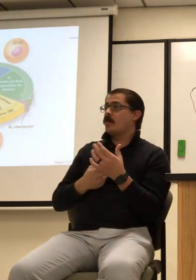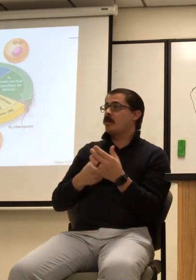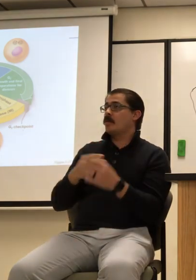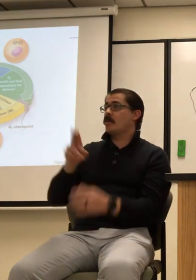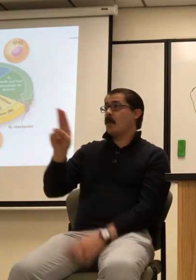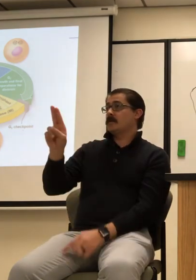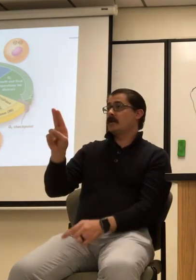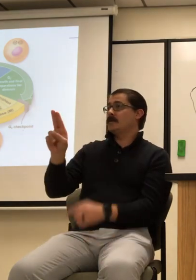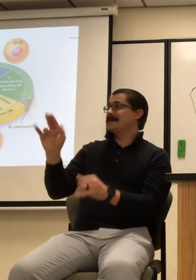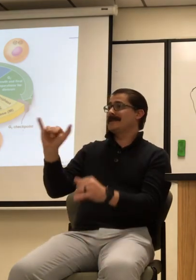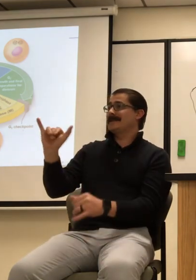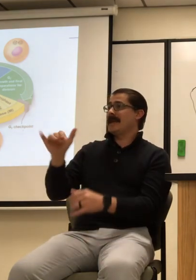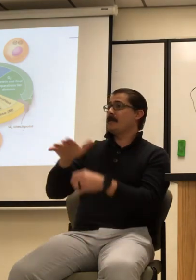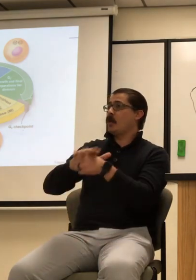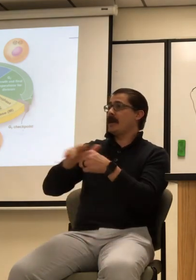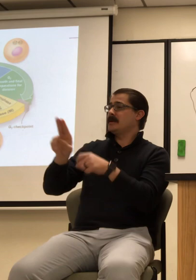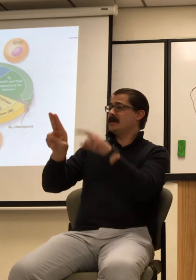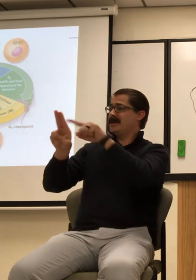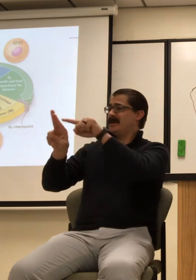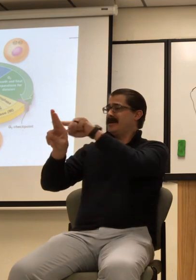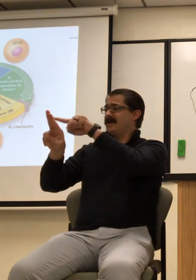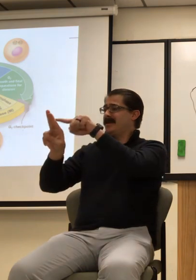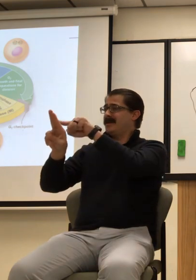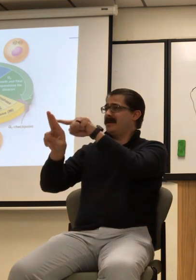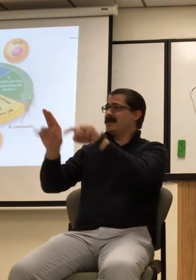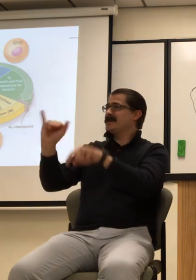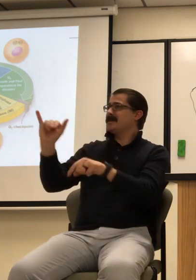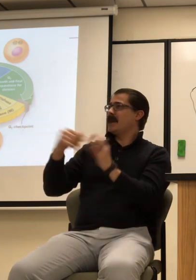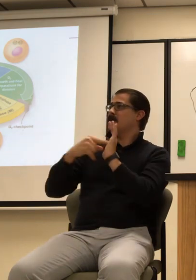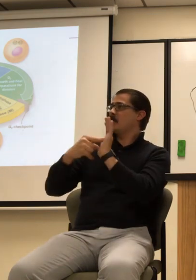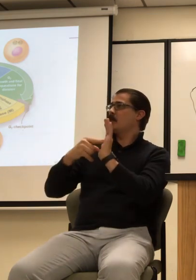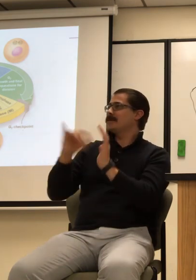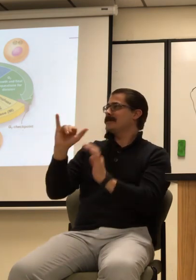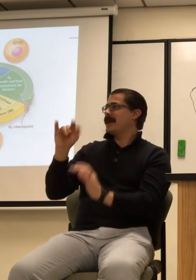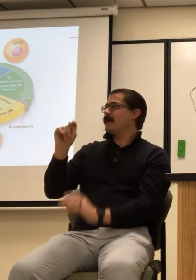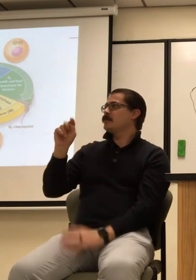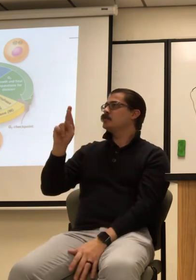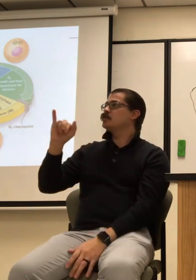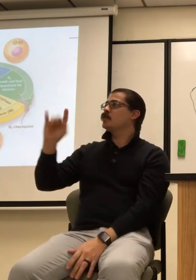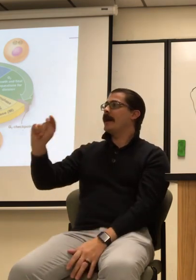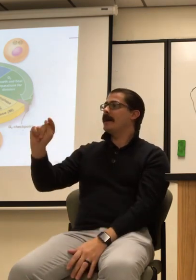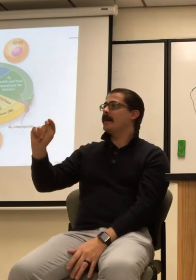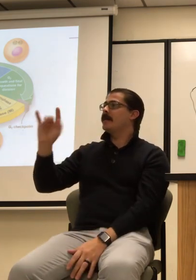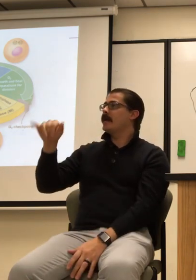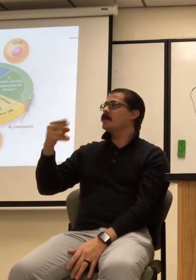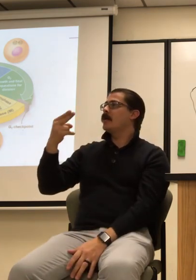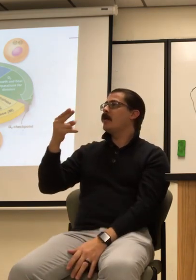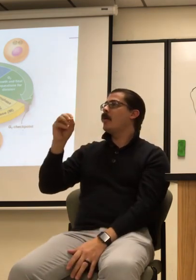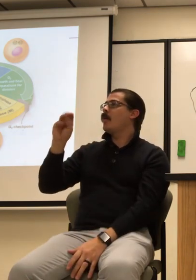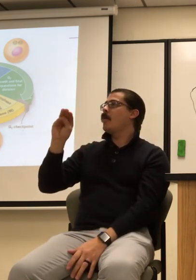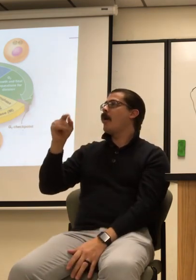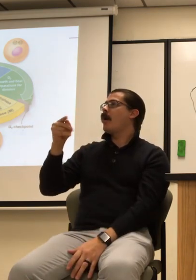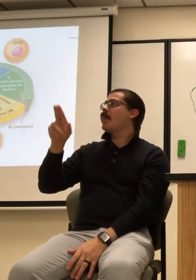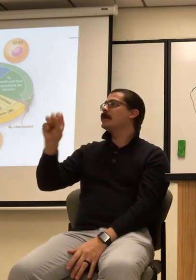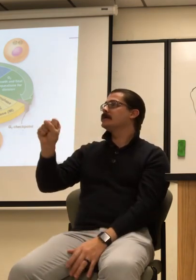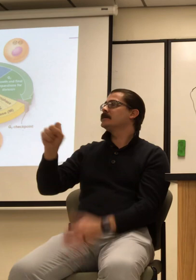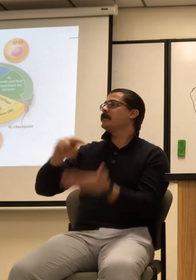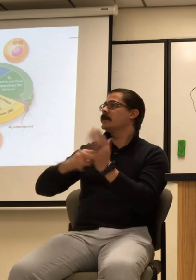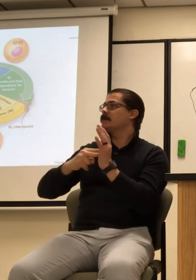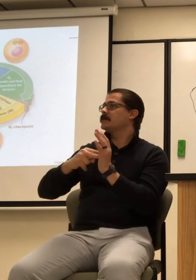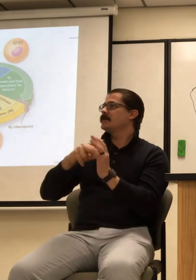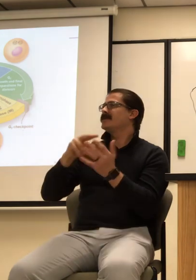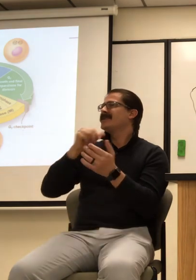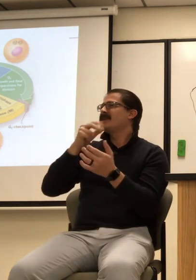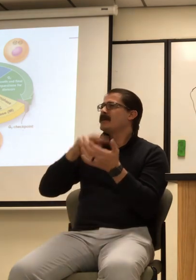chromosomes at the same location, you have the same gene that expresses the same trait. That's what homologous means. I mean, it's not